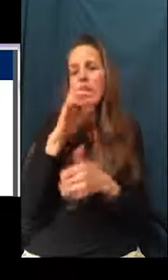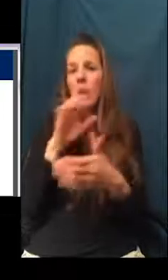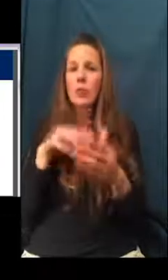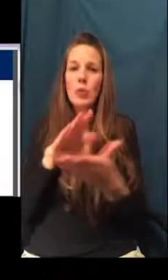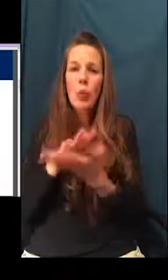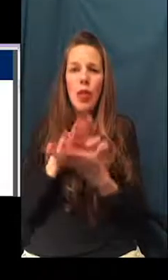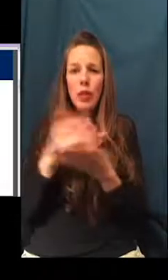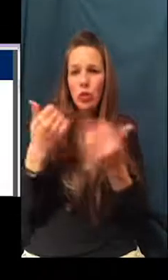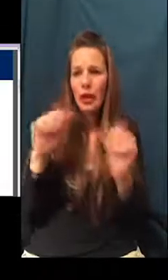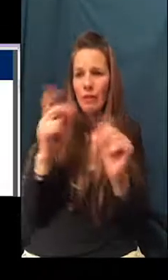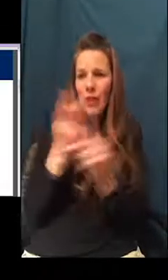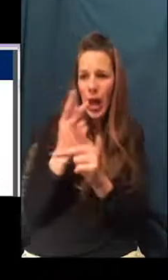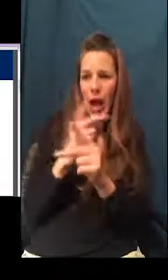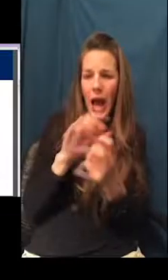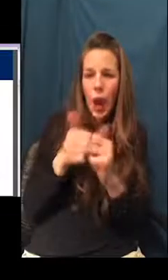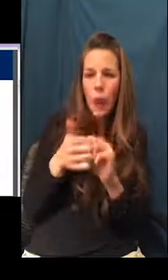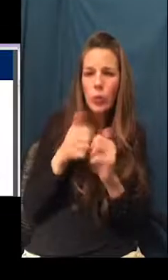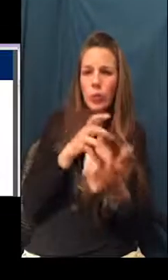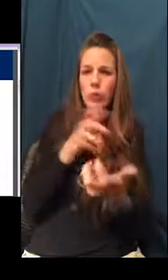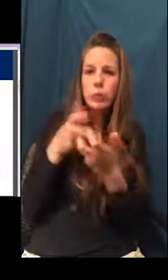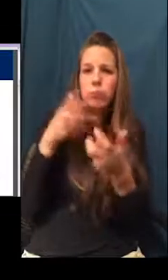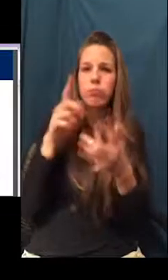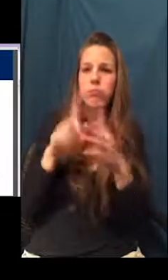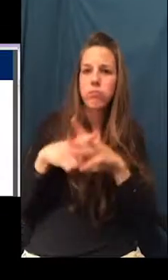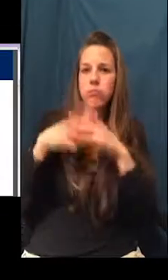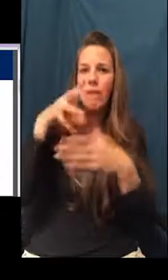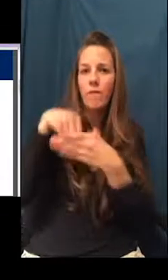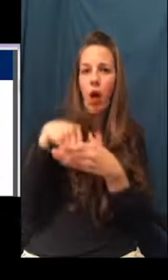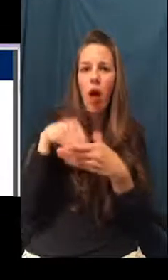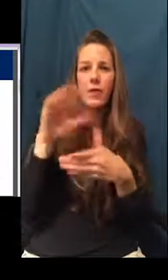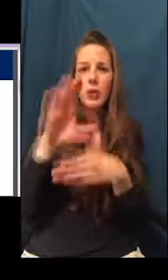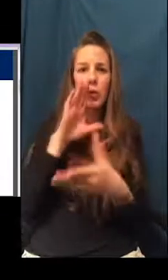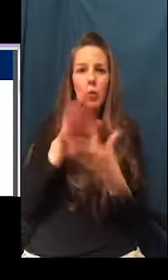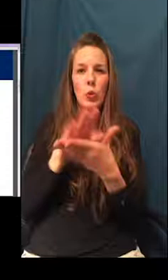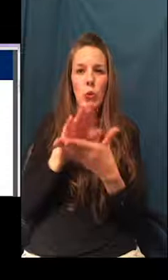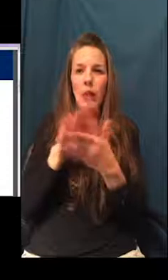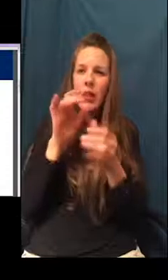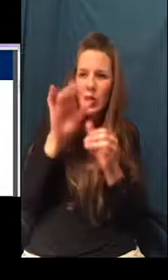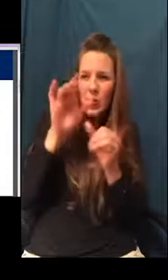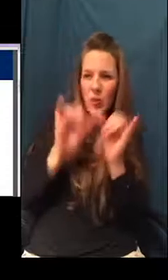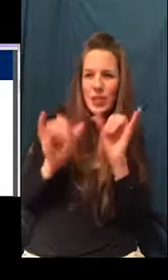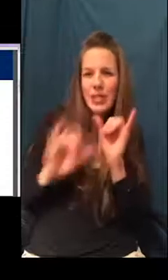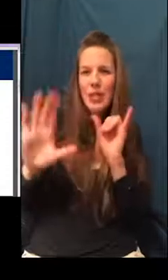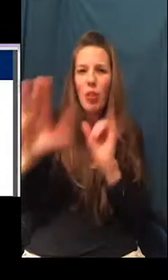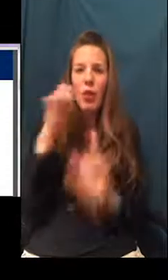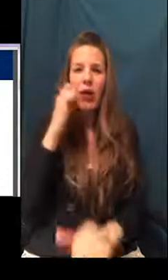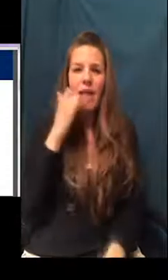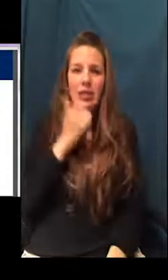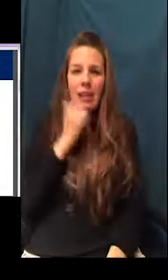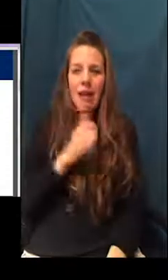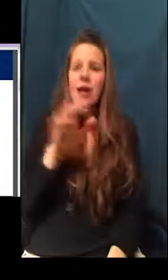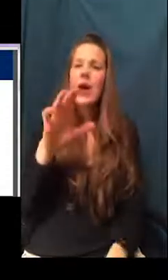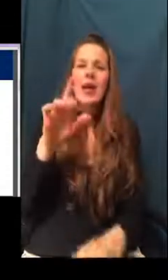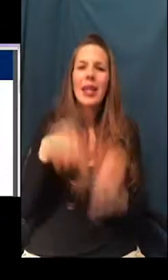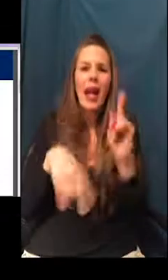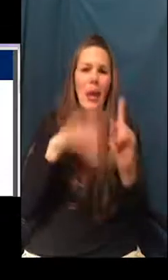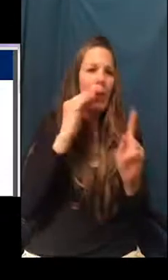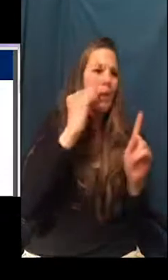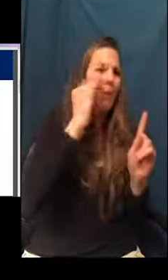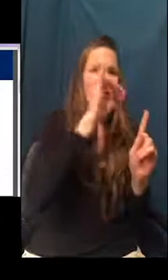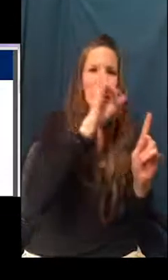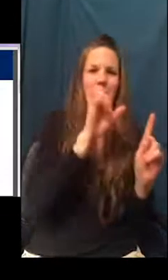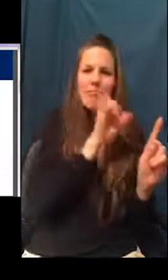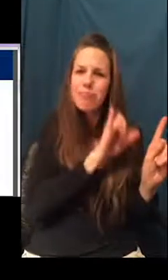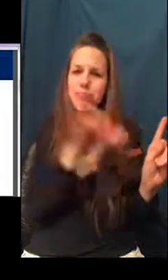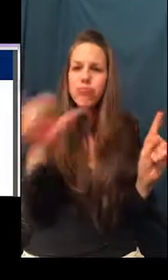school, and trying to find ways that you can implement some of those routines into their day. We can't make home look exactly